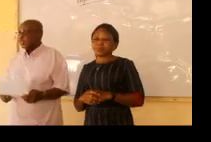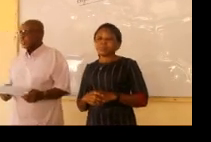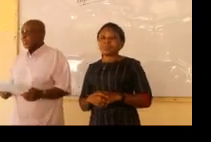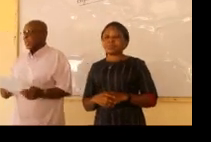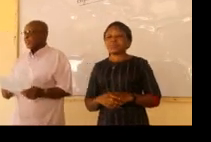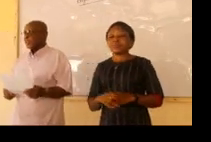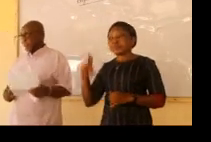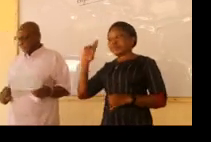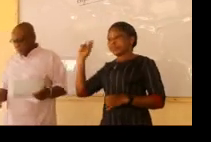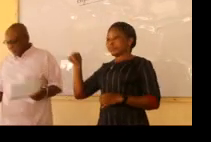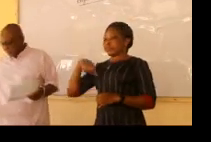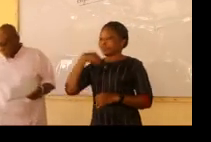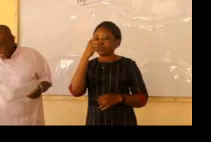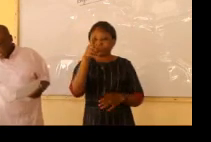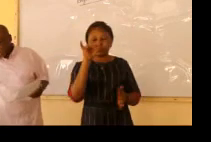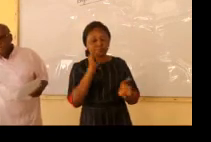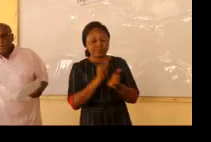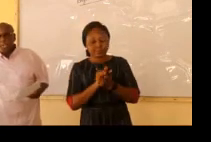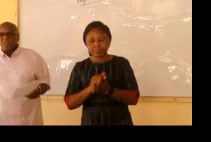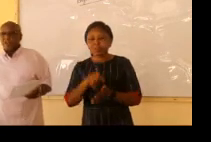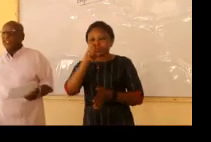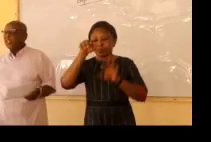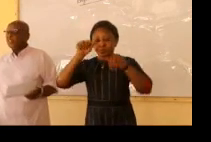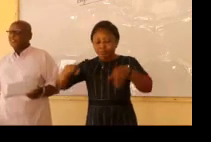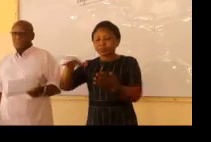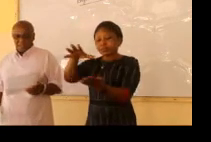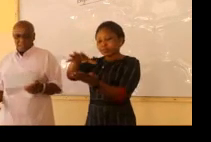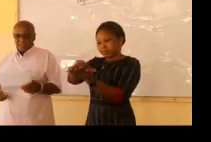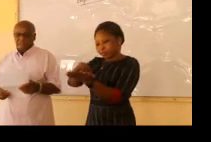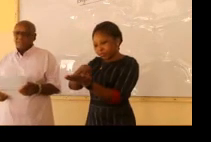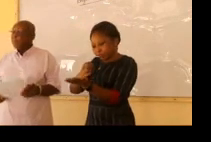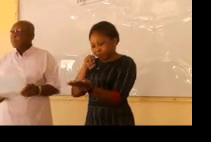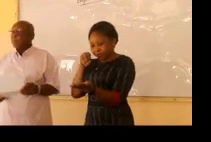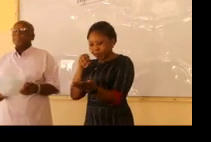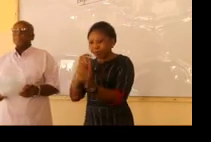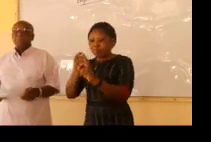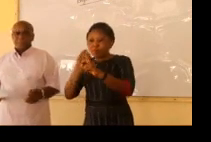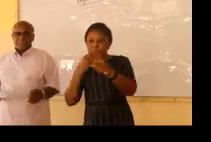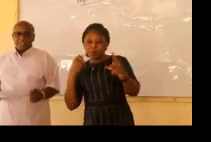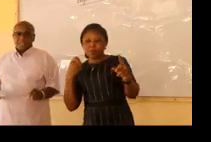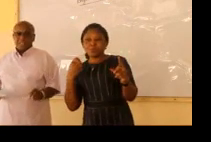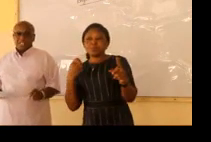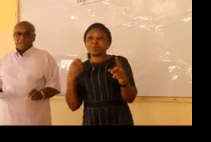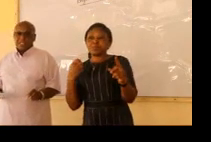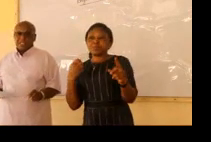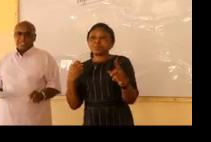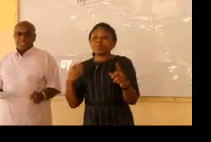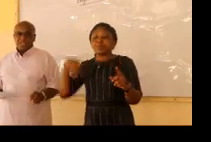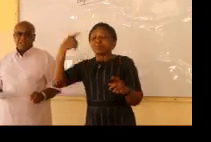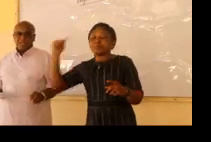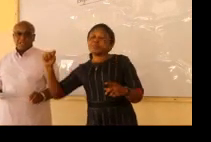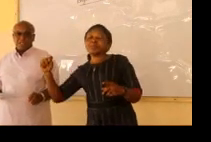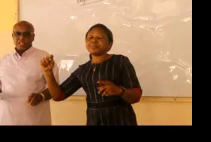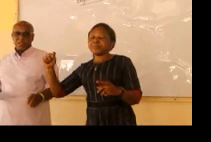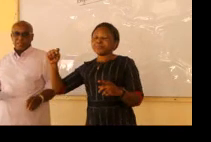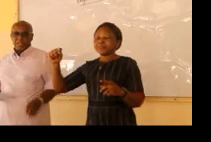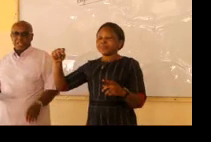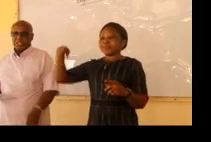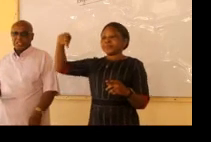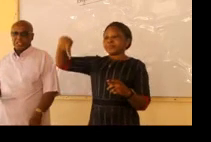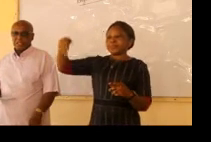I told you that you can copy or lift from the passage